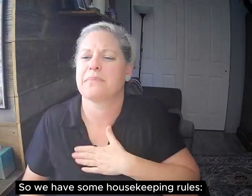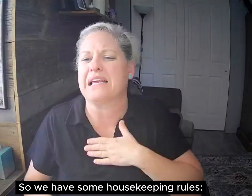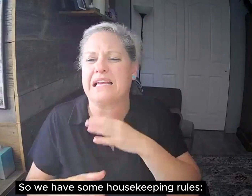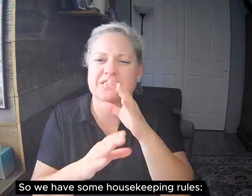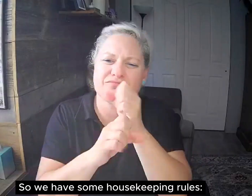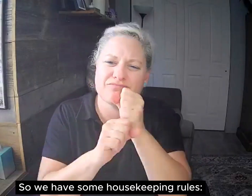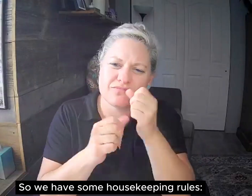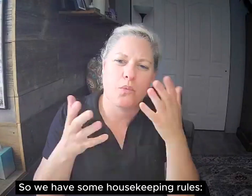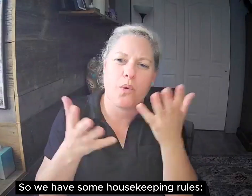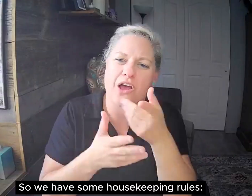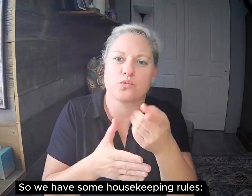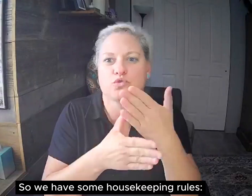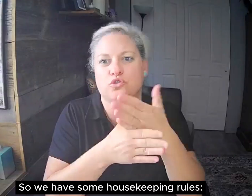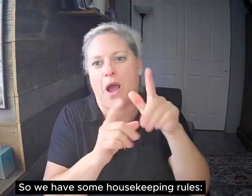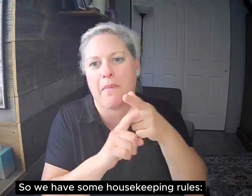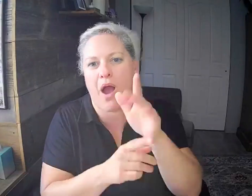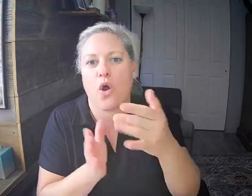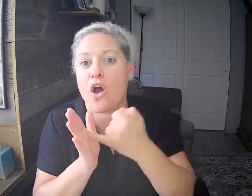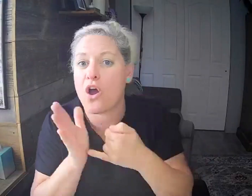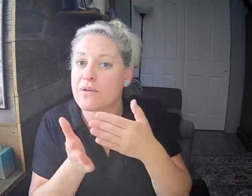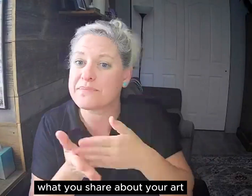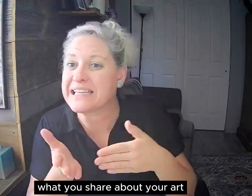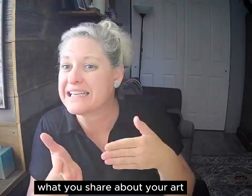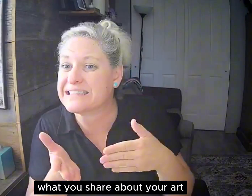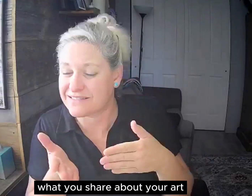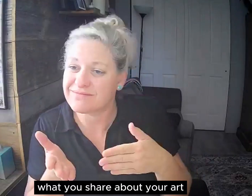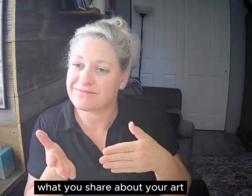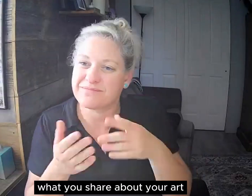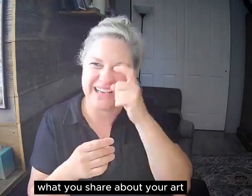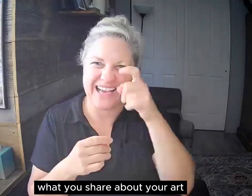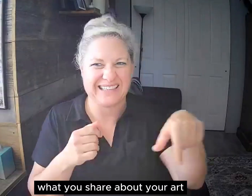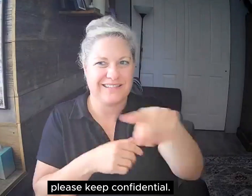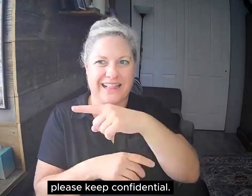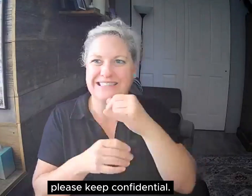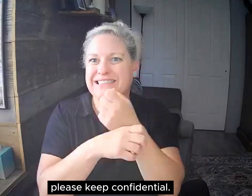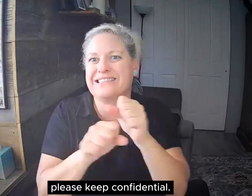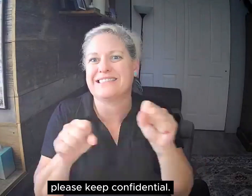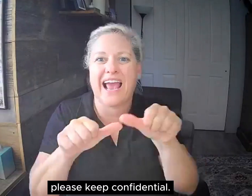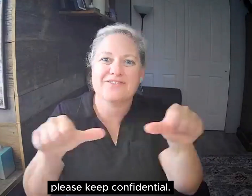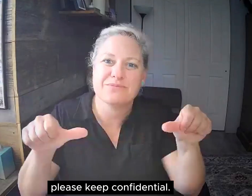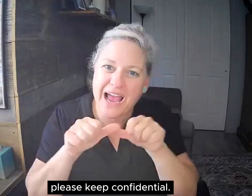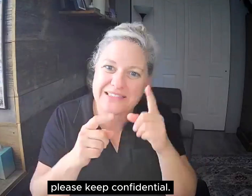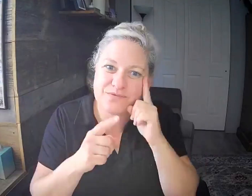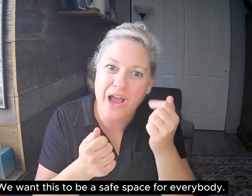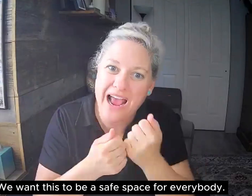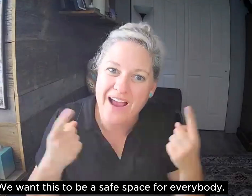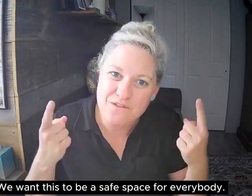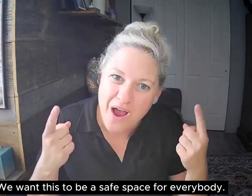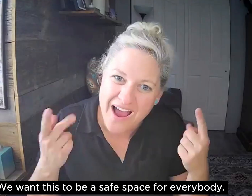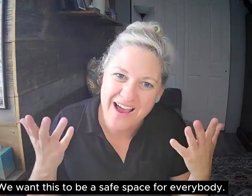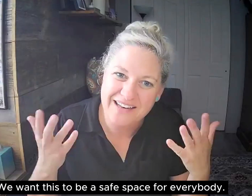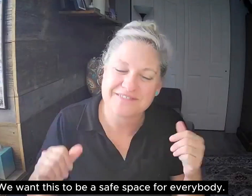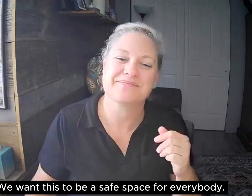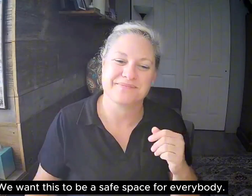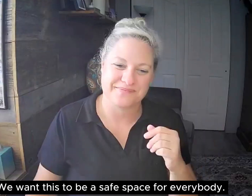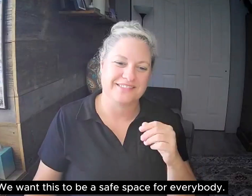So we have some housekeeping rules. What you share about your art, please keep confidential. We want this to be a safe space for